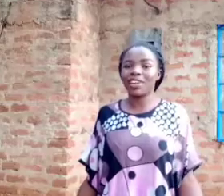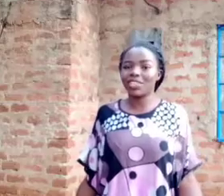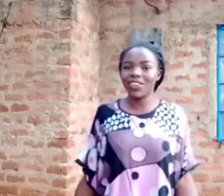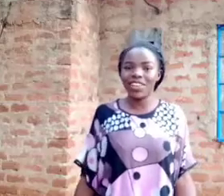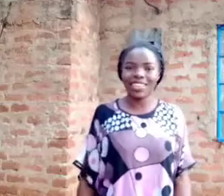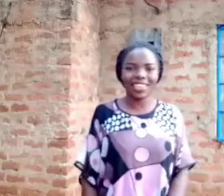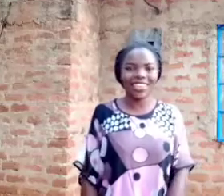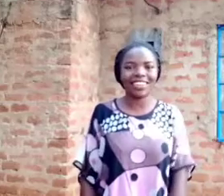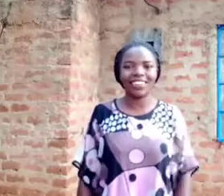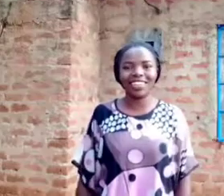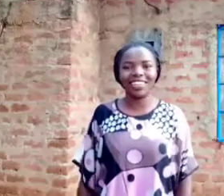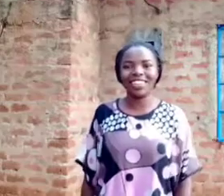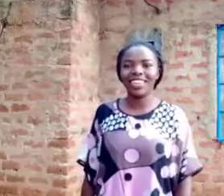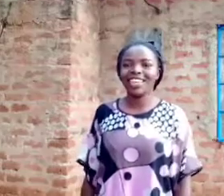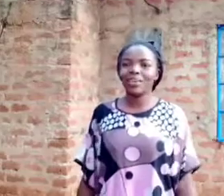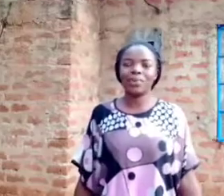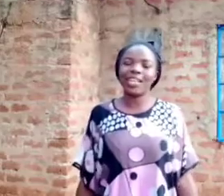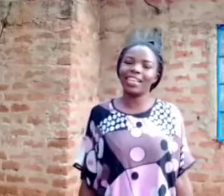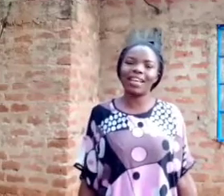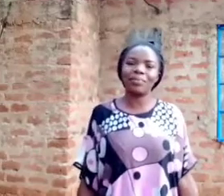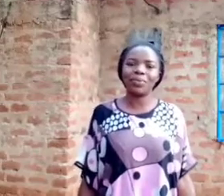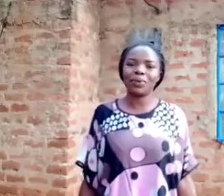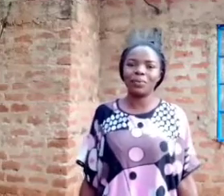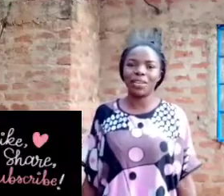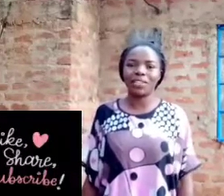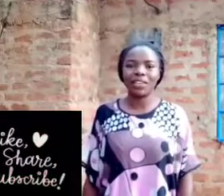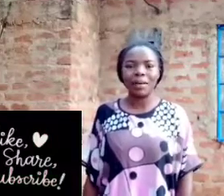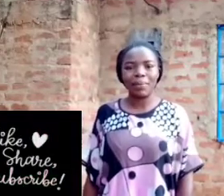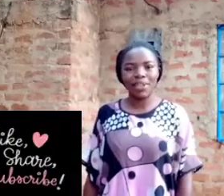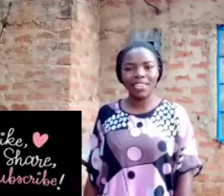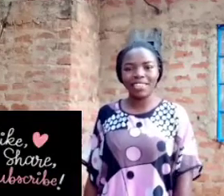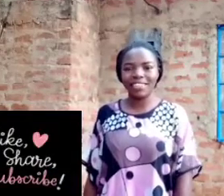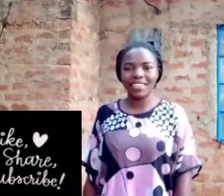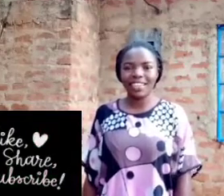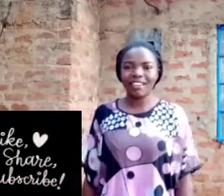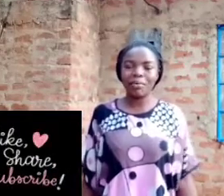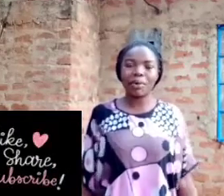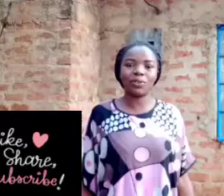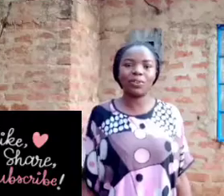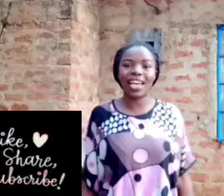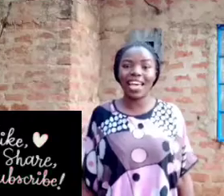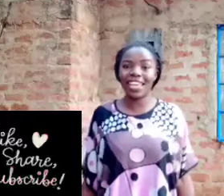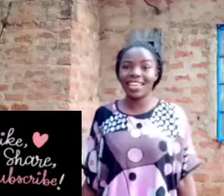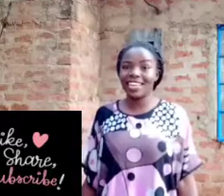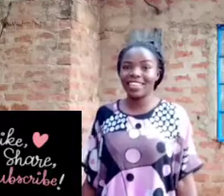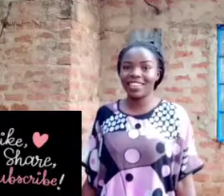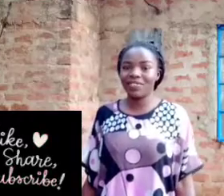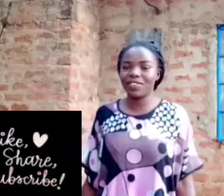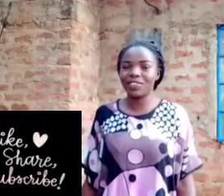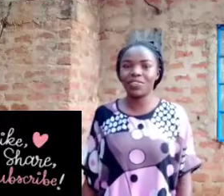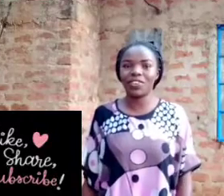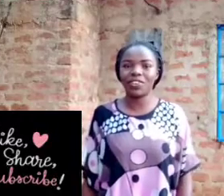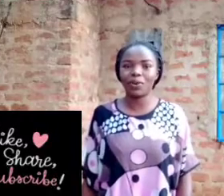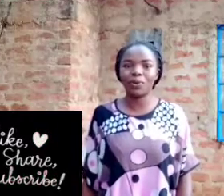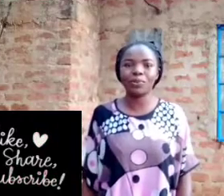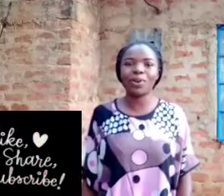Rachel Nekesa Wangili. Welcome so much. Please remember to like if this video is a good